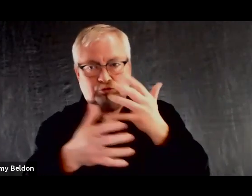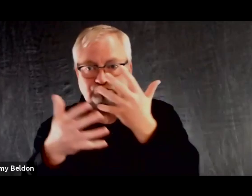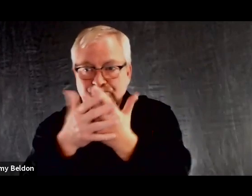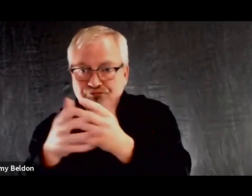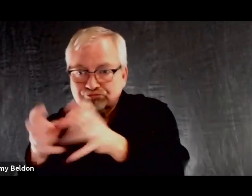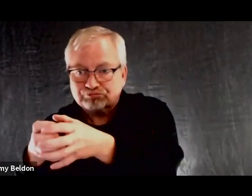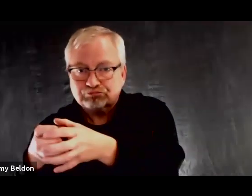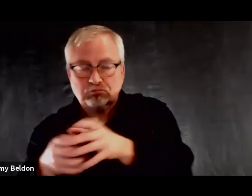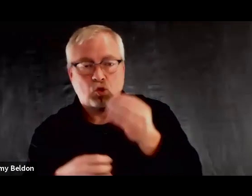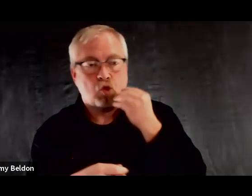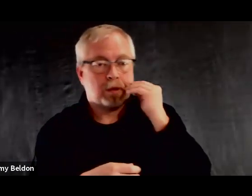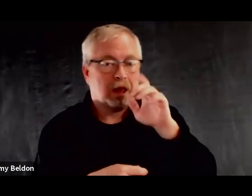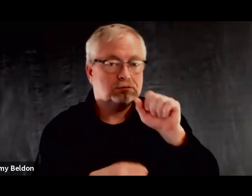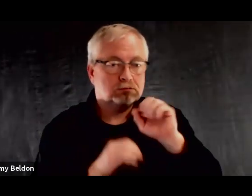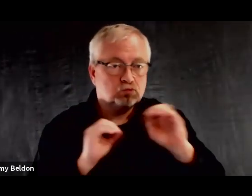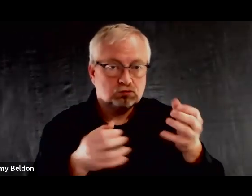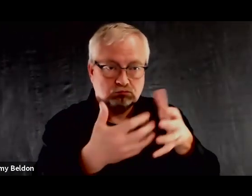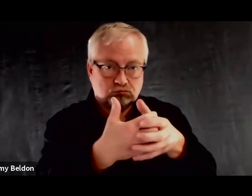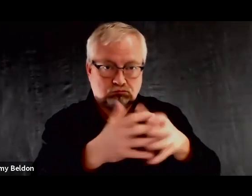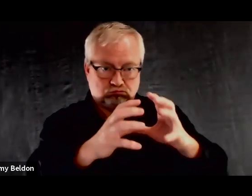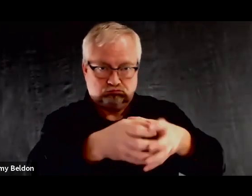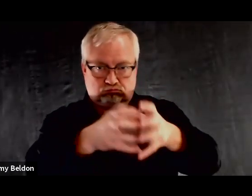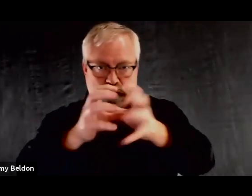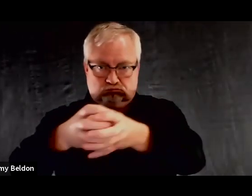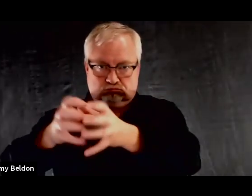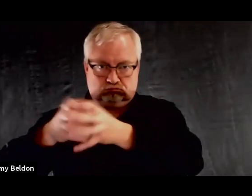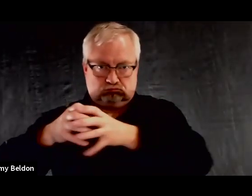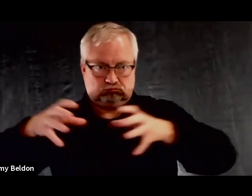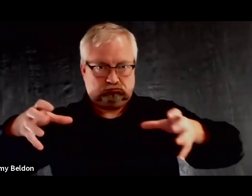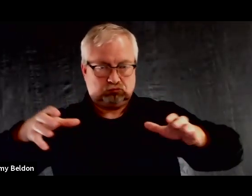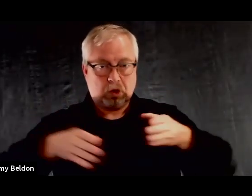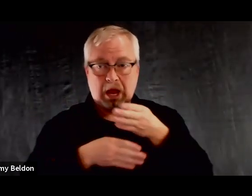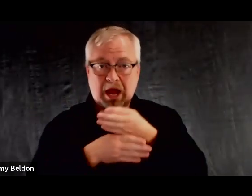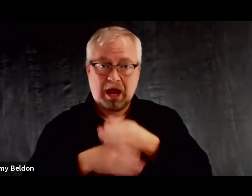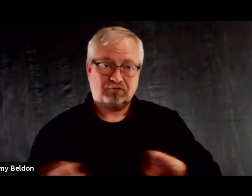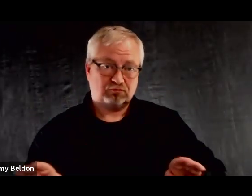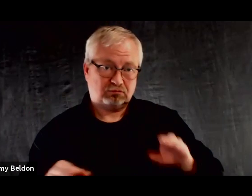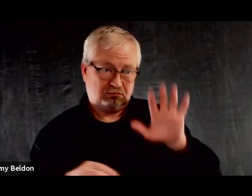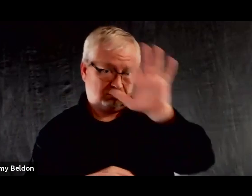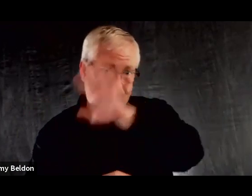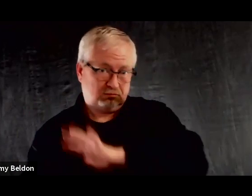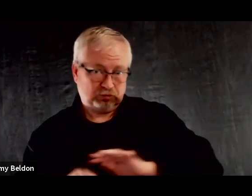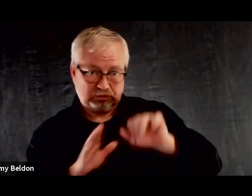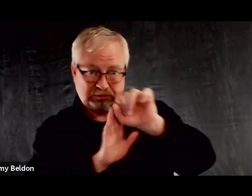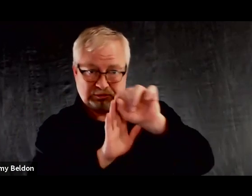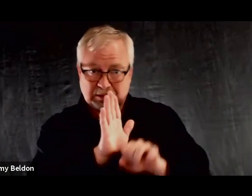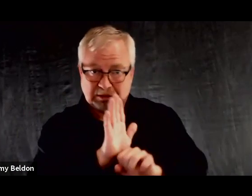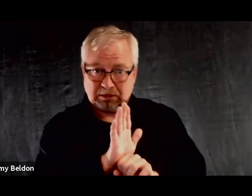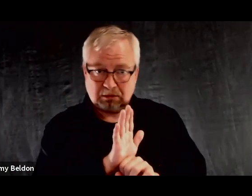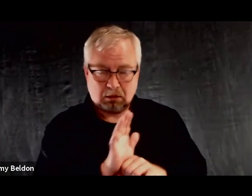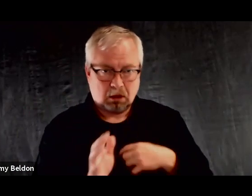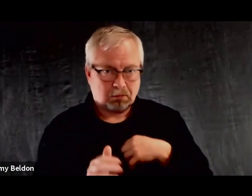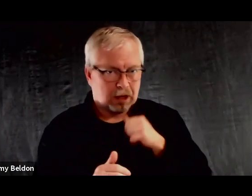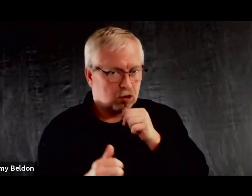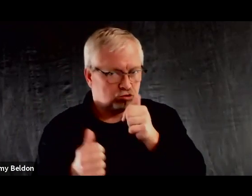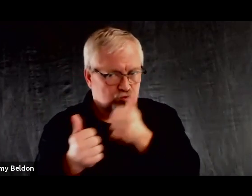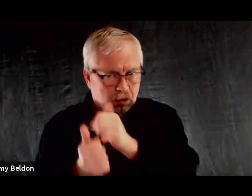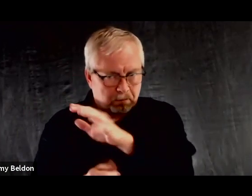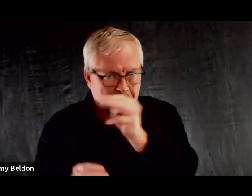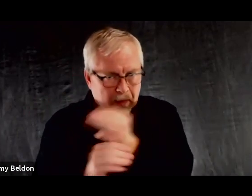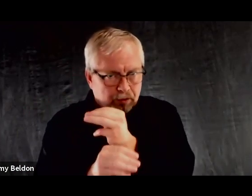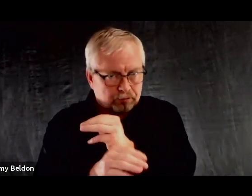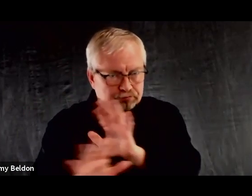averaging out all the testing across the whole state, I don't doubt your math, but when we're focusing